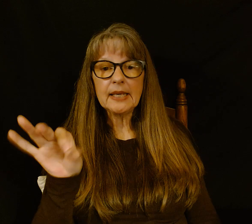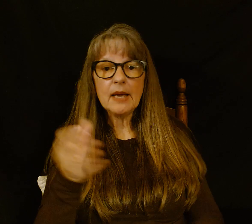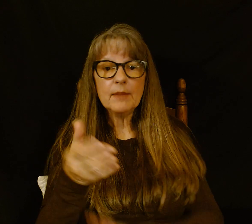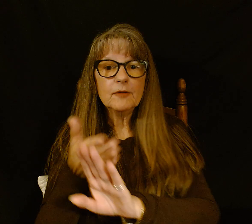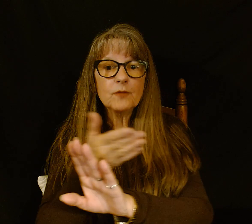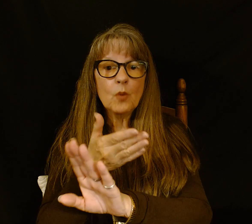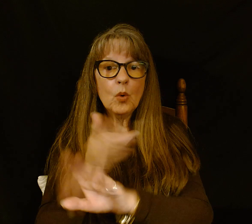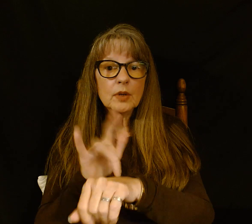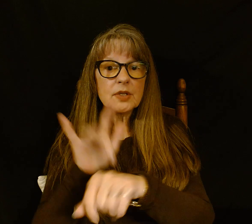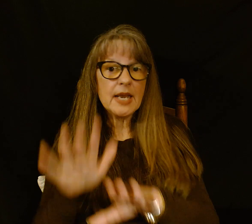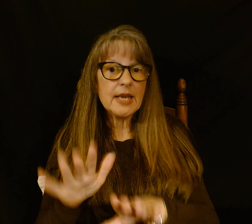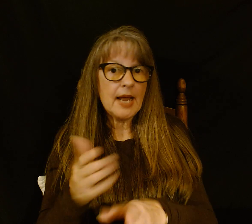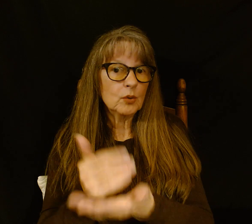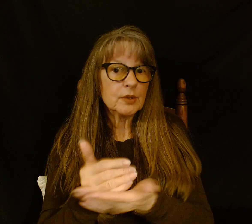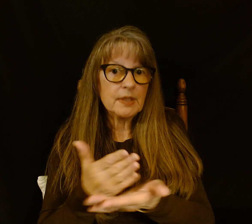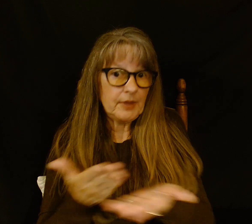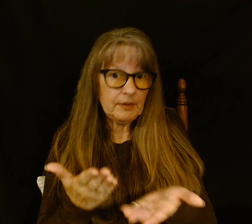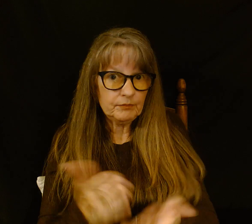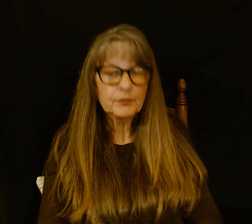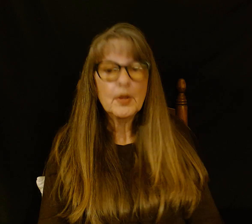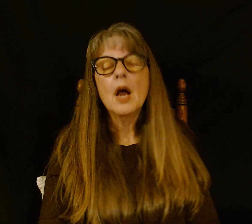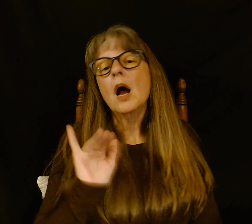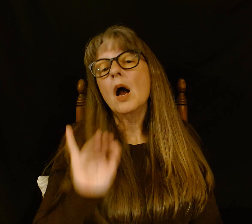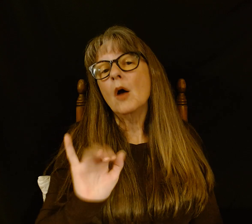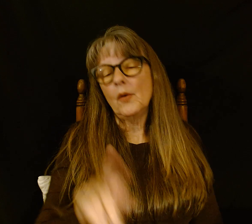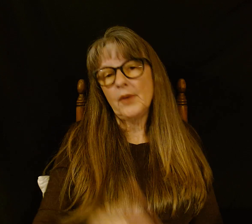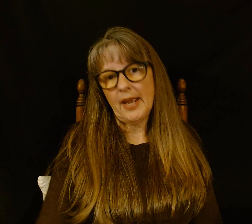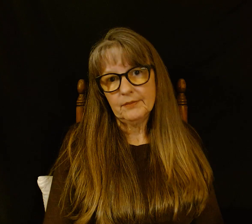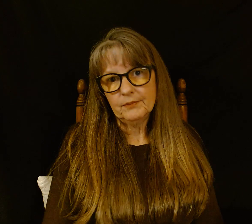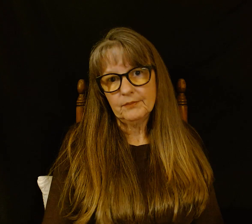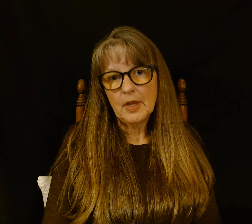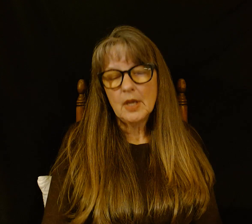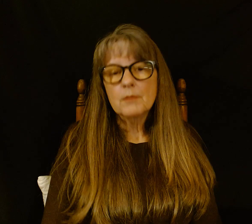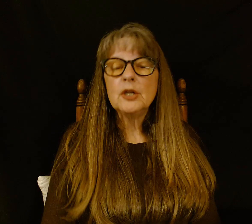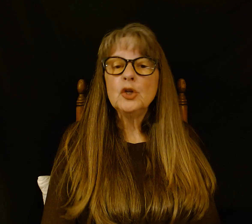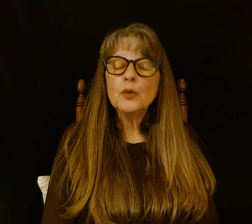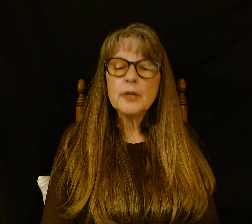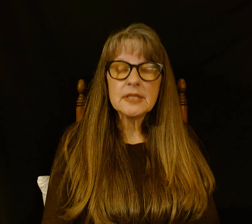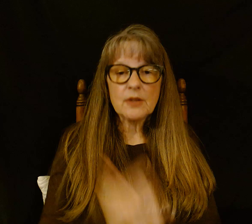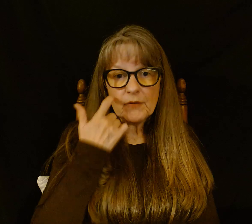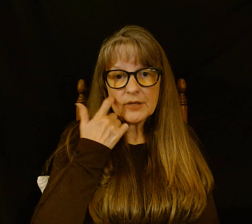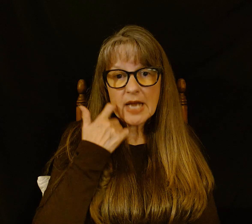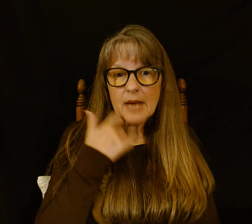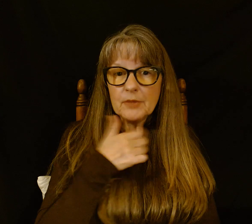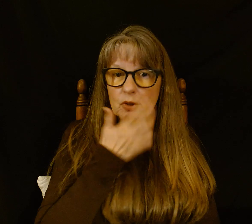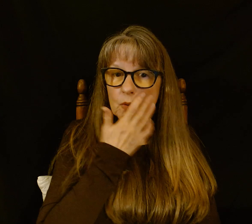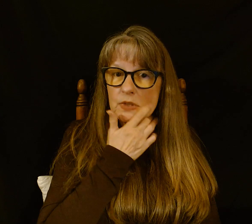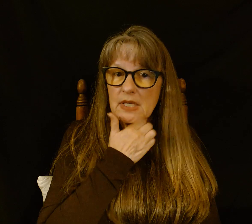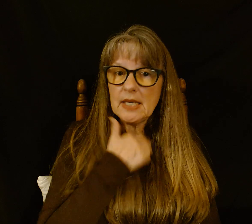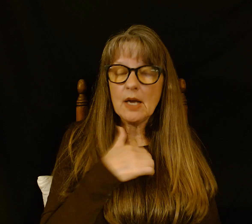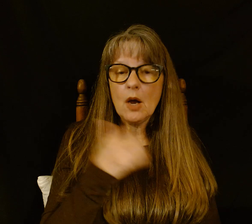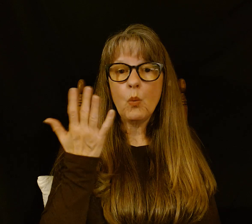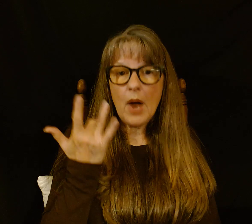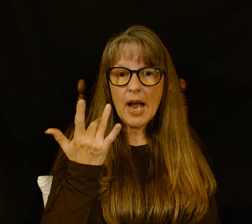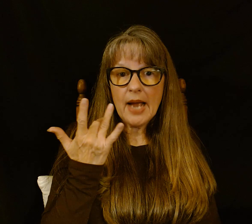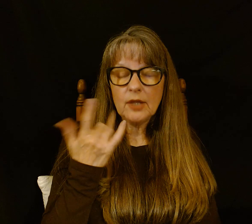up before Sunday or something. Oh, okay. But you could, every time that you see a why, you could